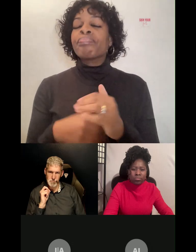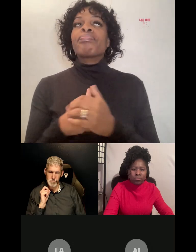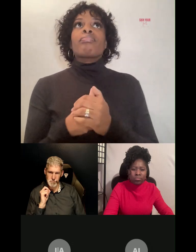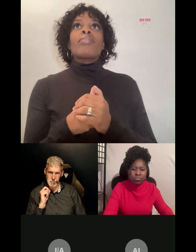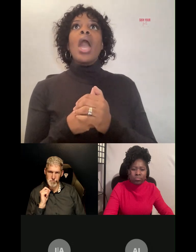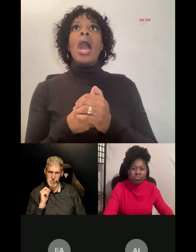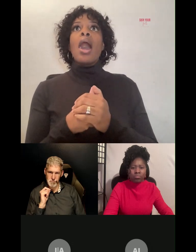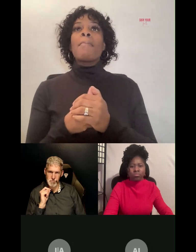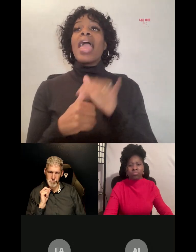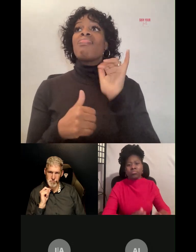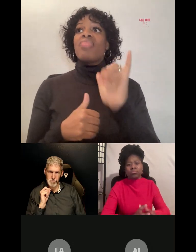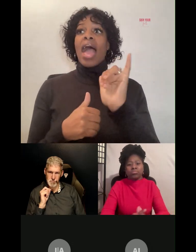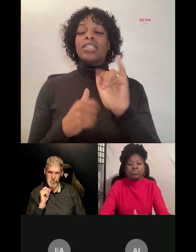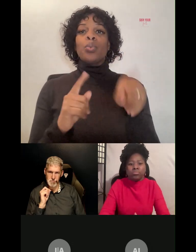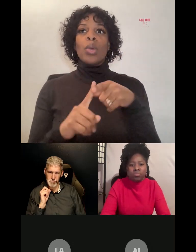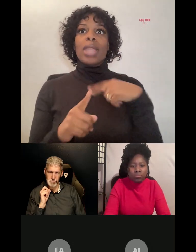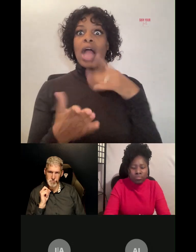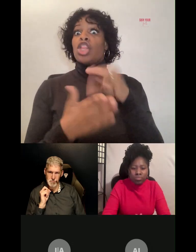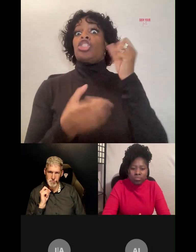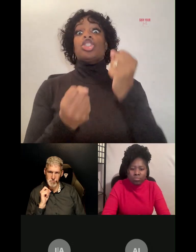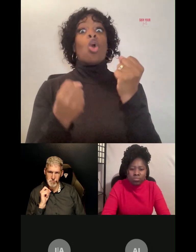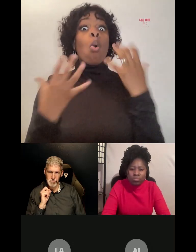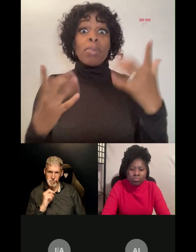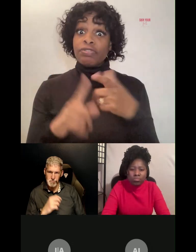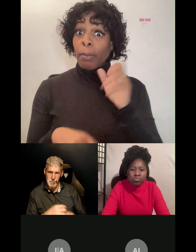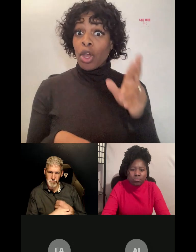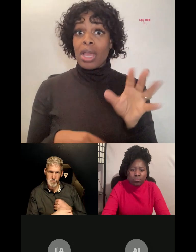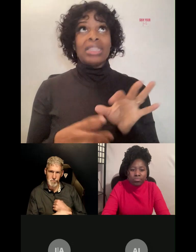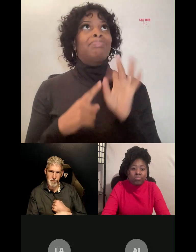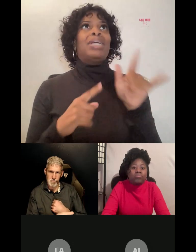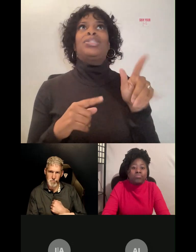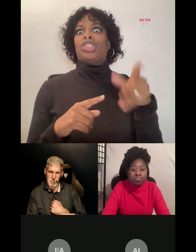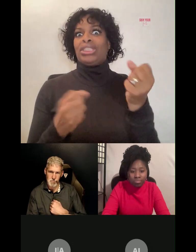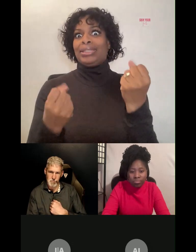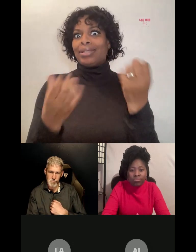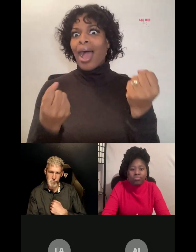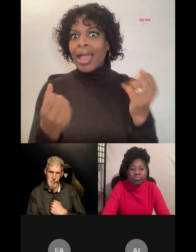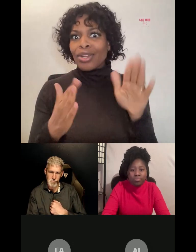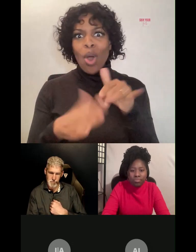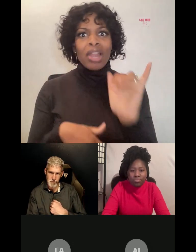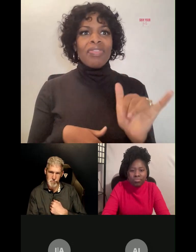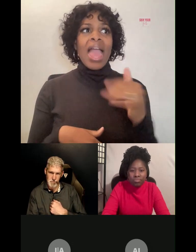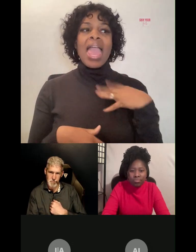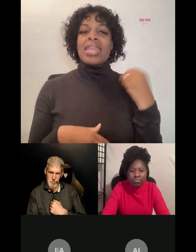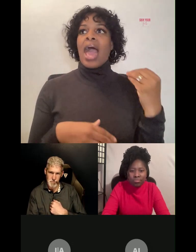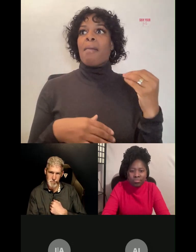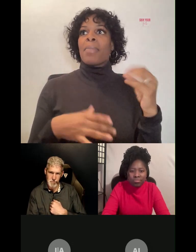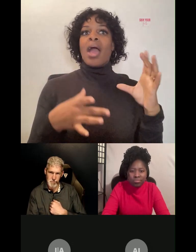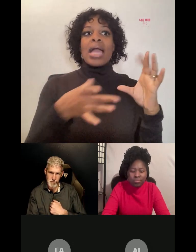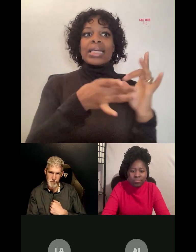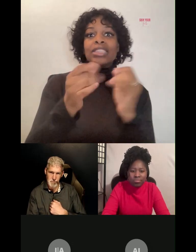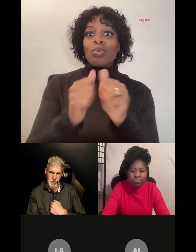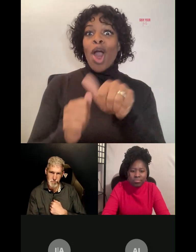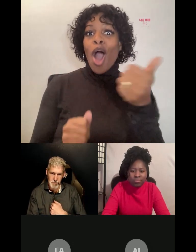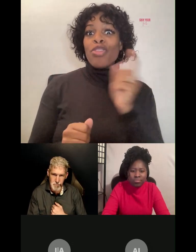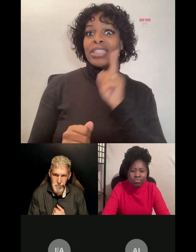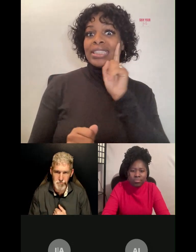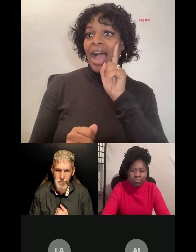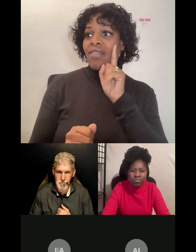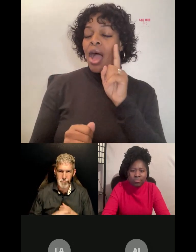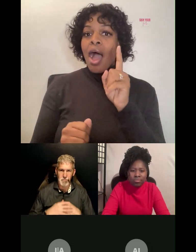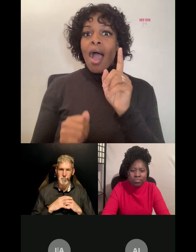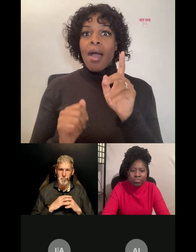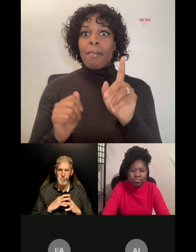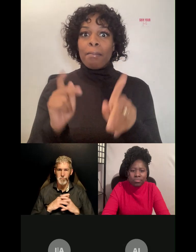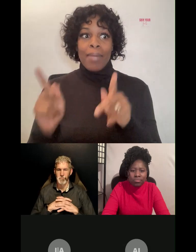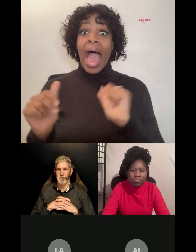it. And that's when I learned so much from her, especially when she could sign and all of that, and connected with other